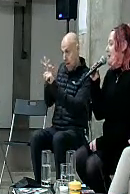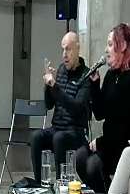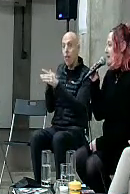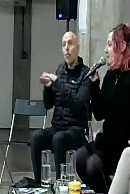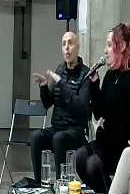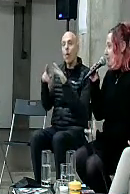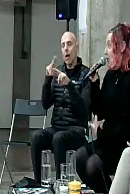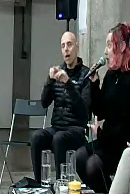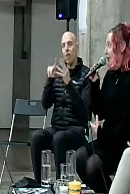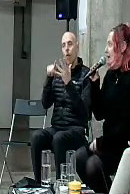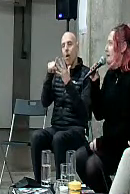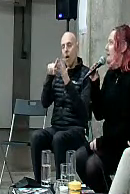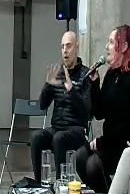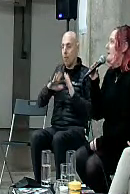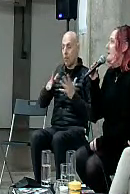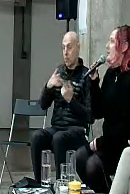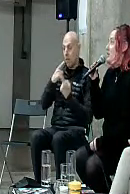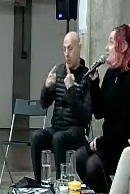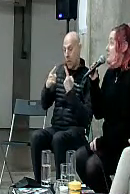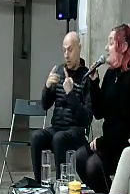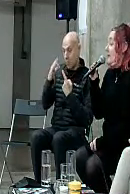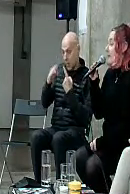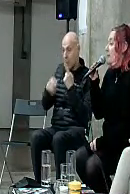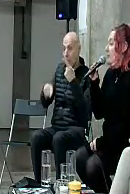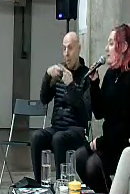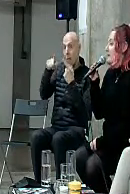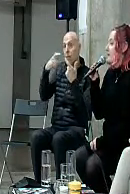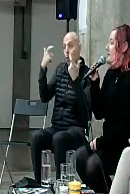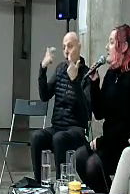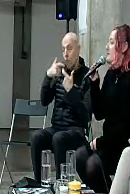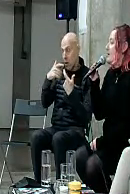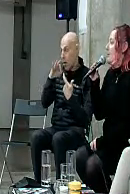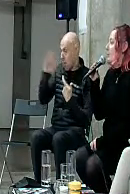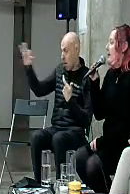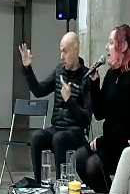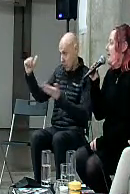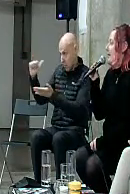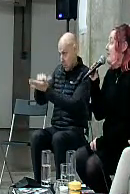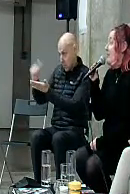and requested from the coroner to get it published.